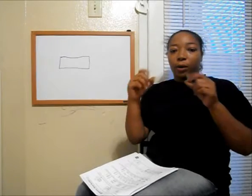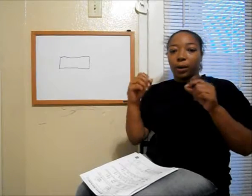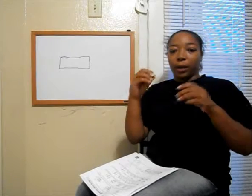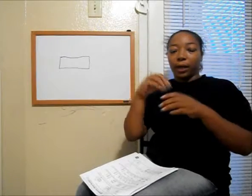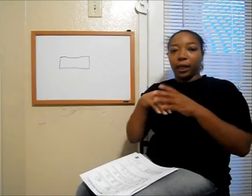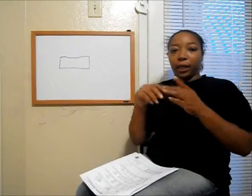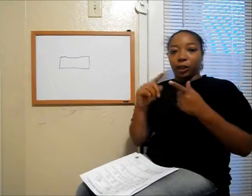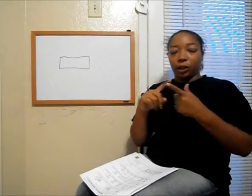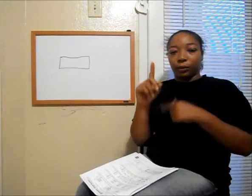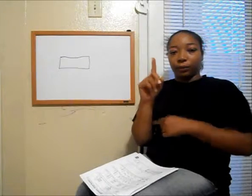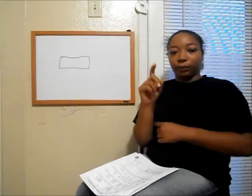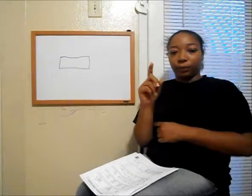bar into?